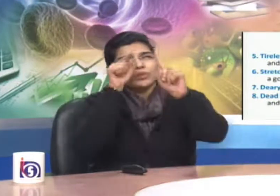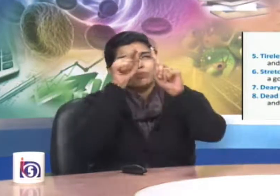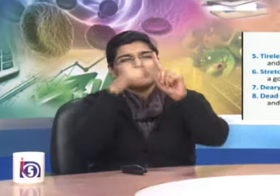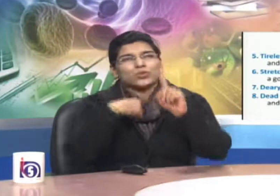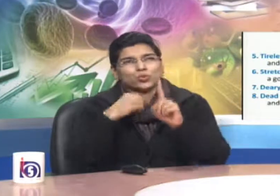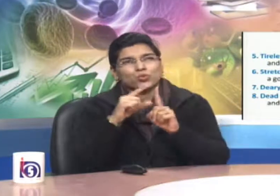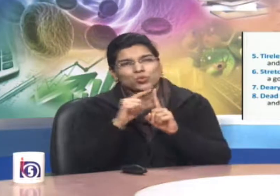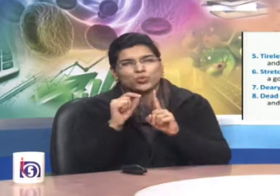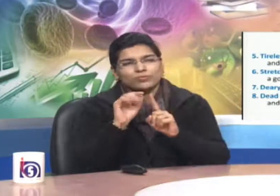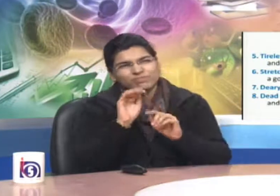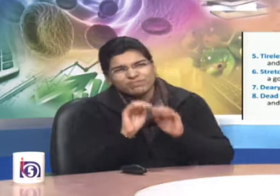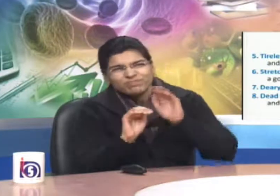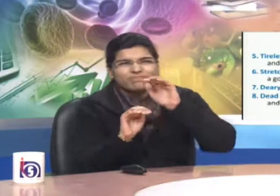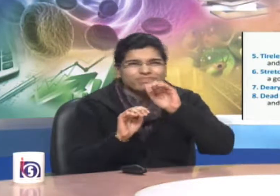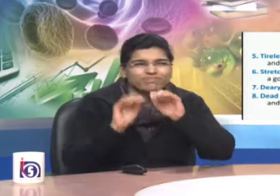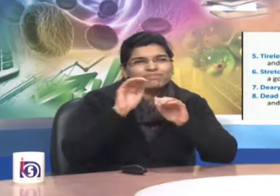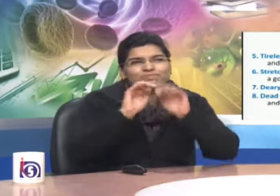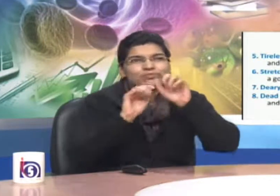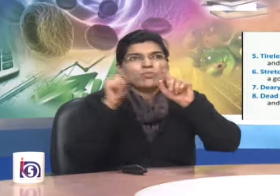Stretches its arms.